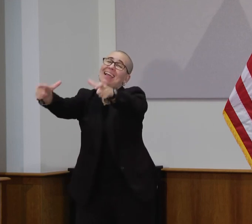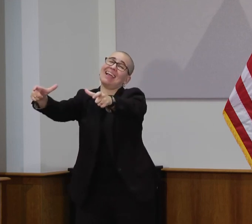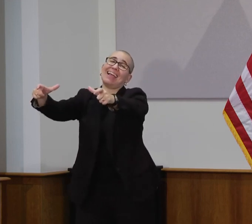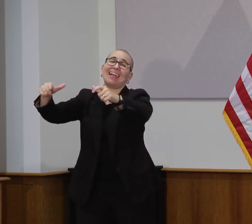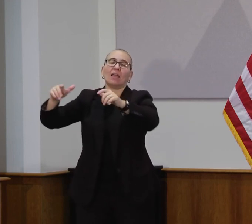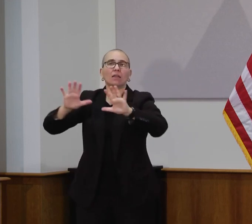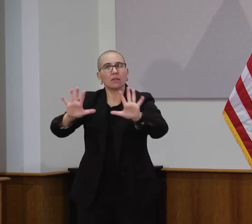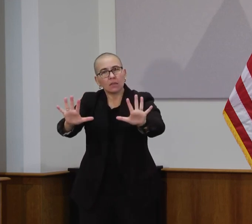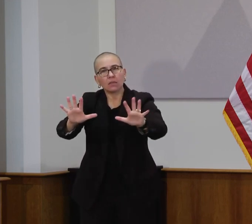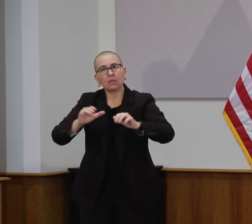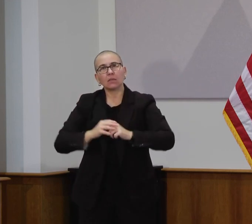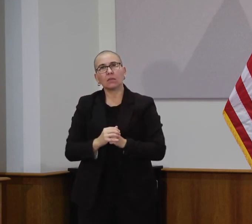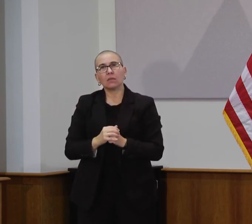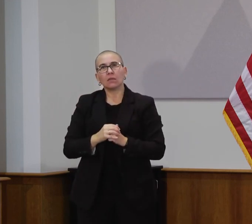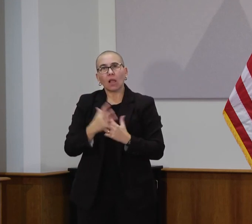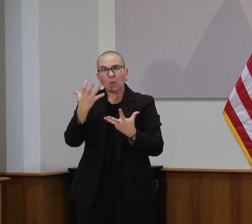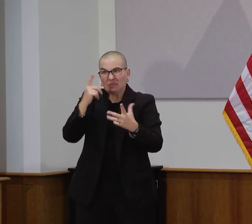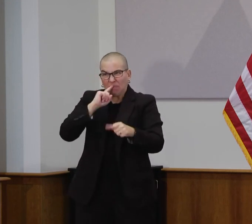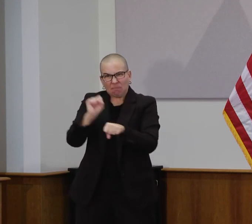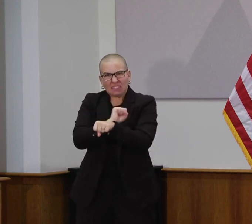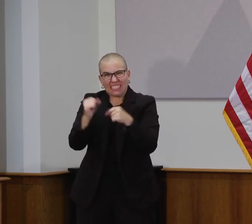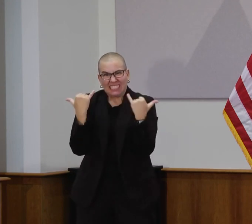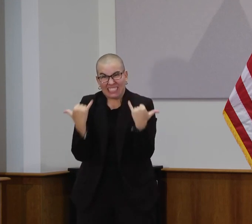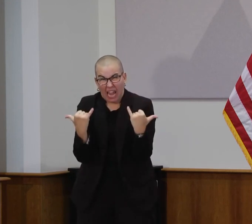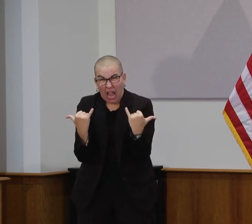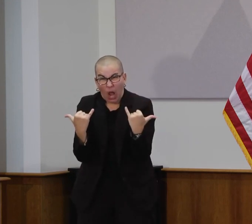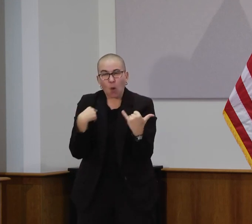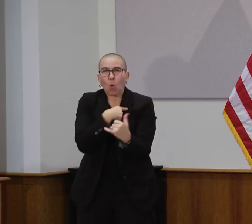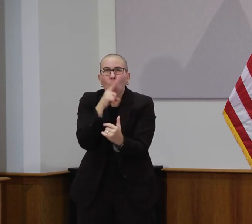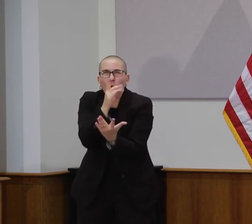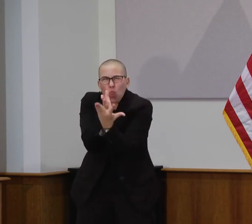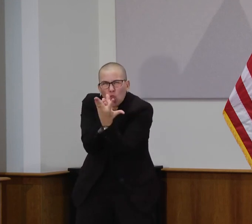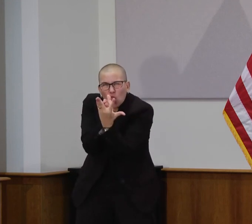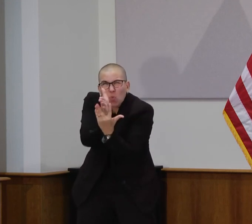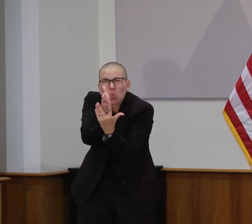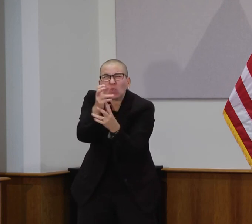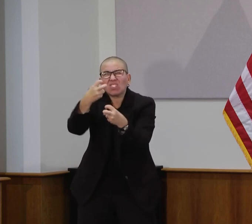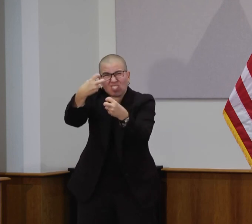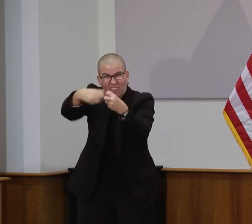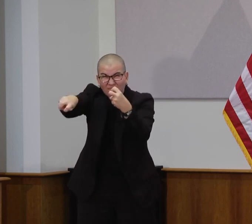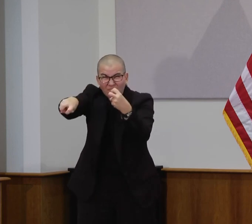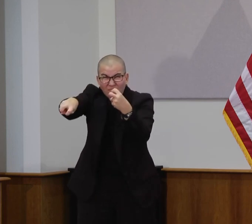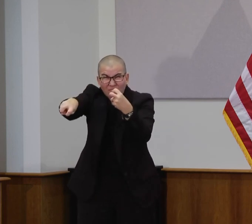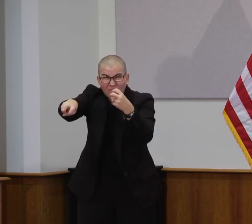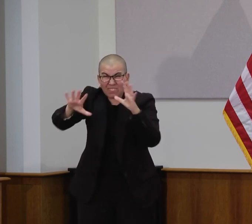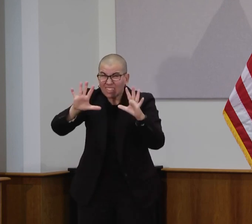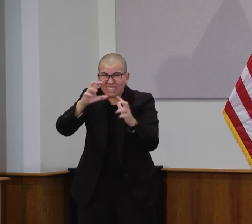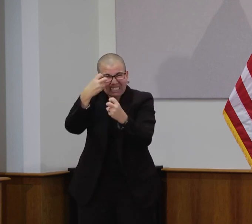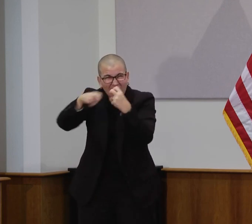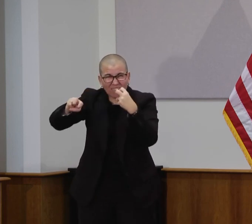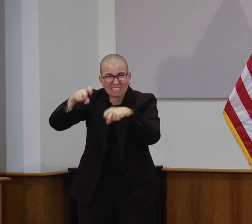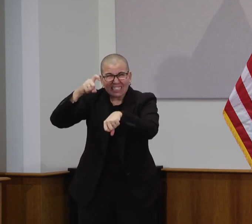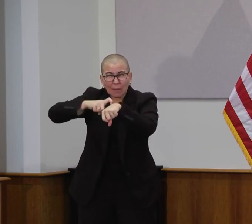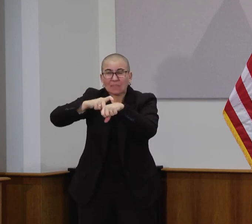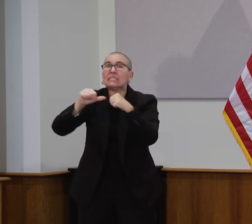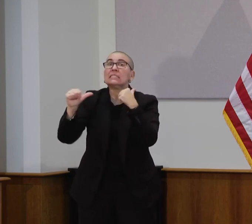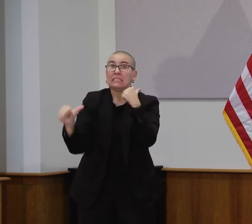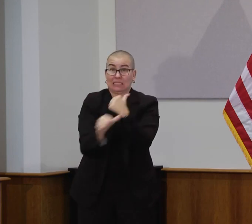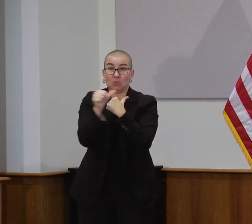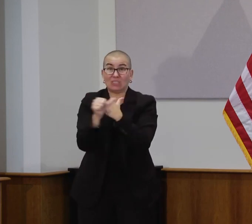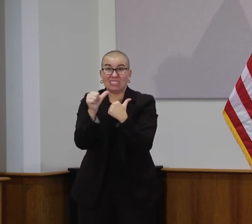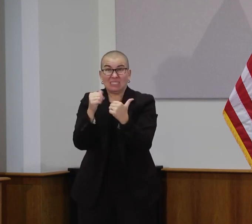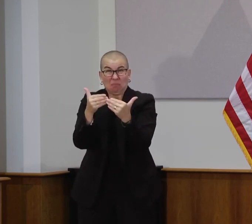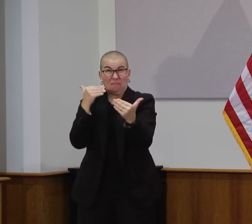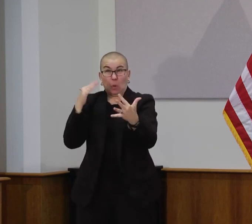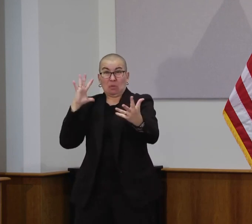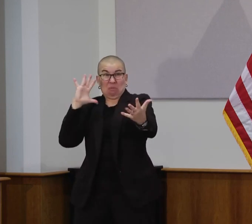as we enter into, and we're there, into the hardest part of this pandemic and the most dangerous part of the pandemic before we get to that light at